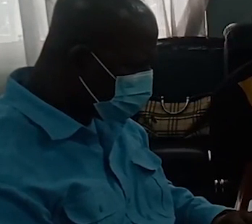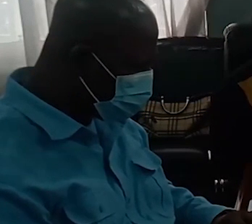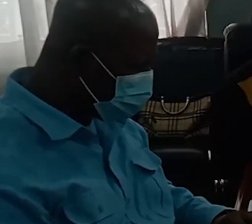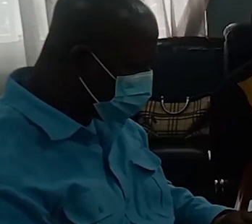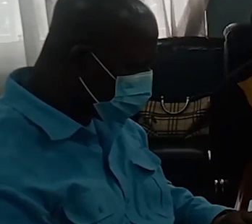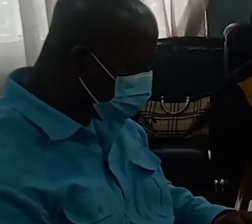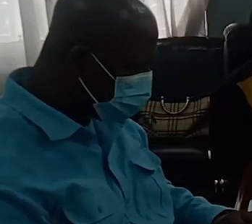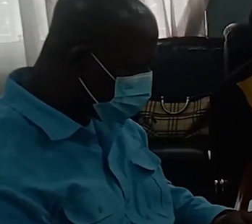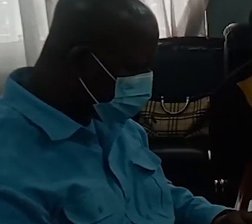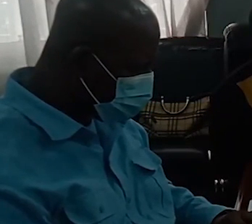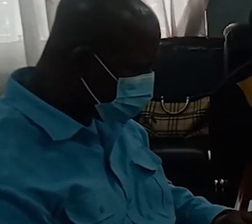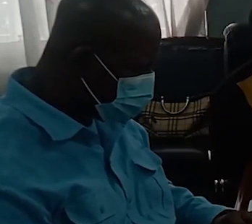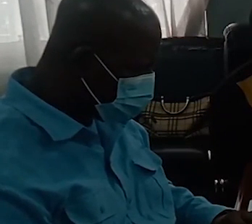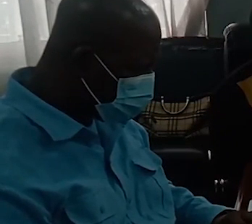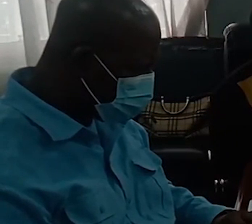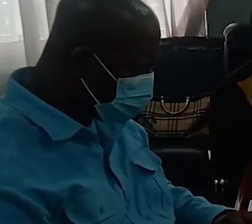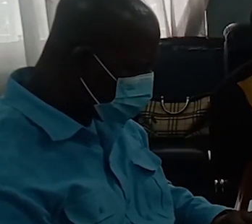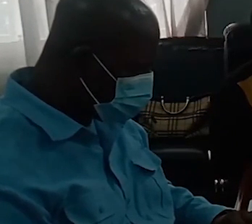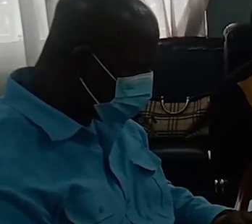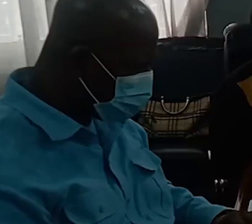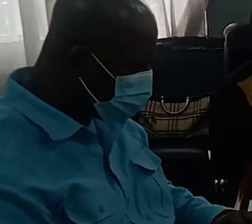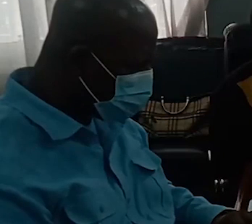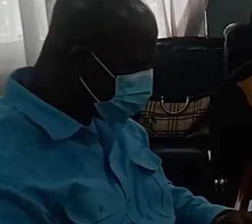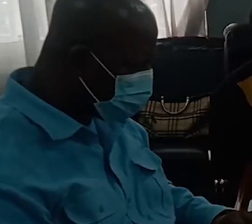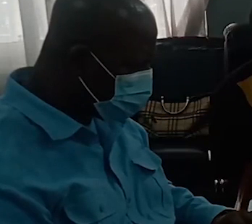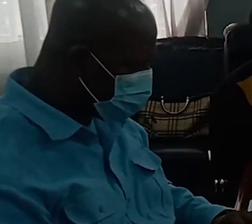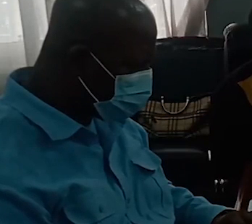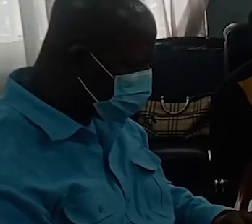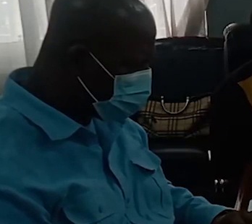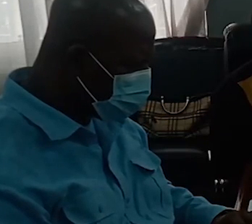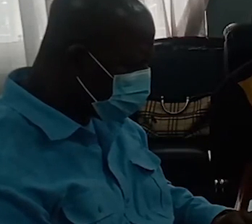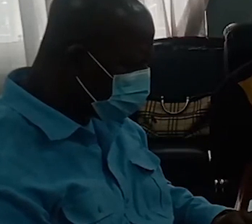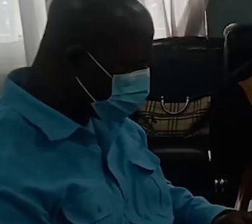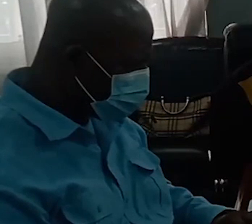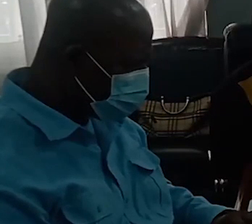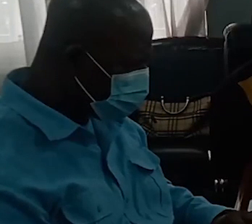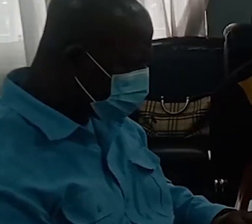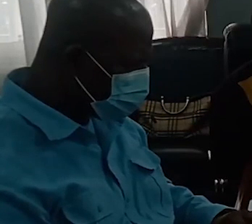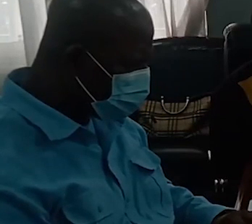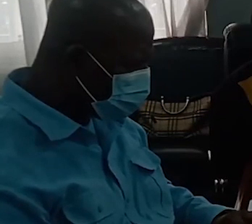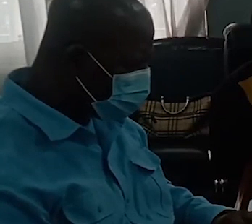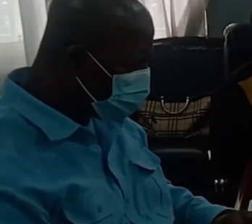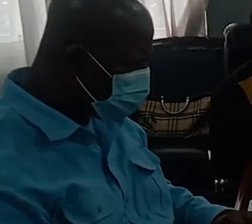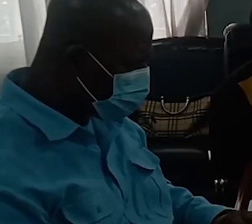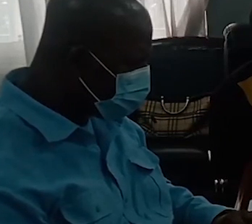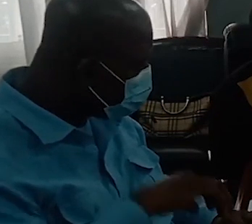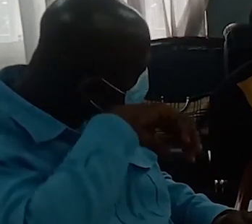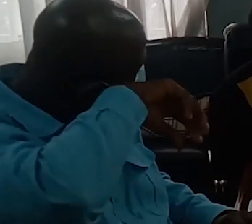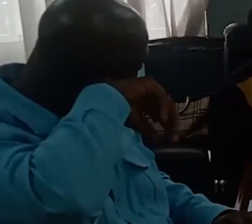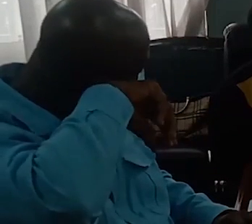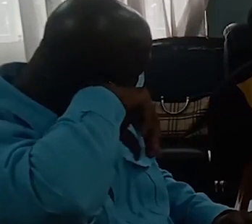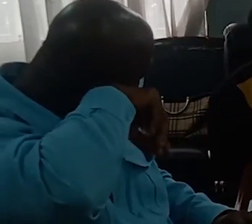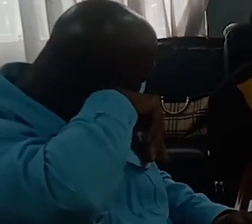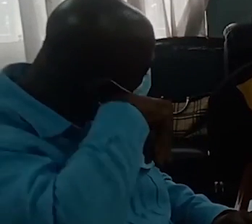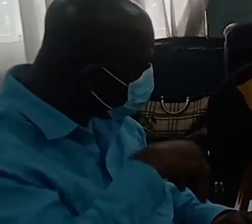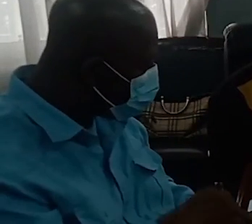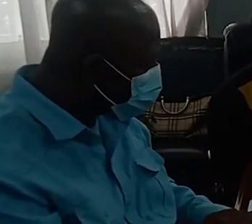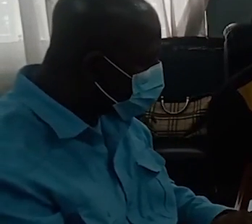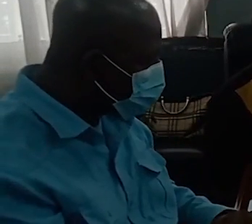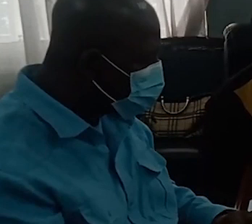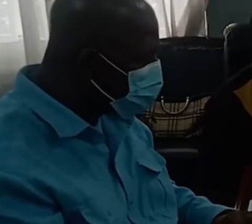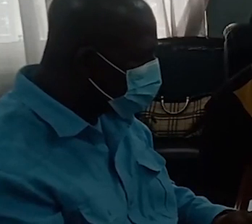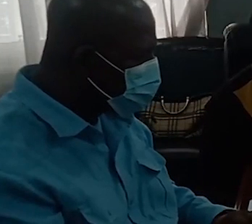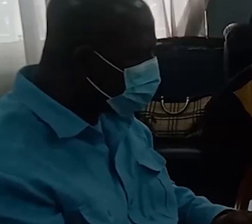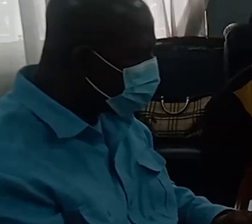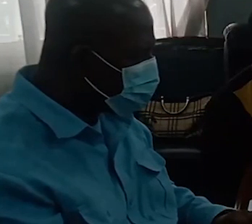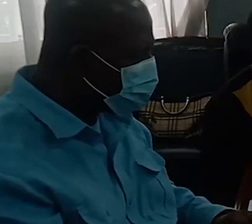Prevention had placed Sierra Leone on level 4. And I am sure, I think it was the last press